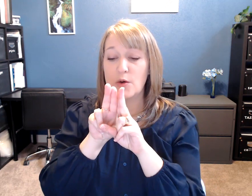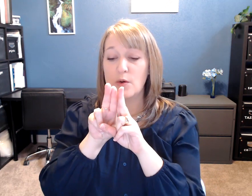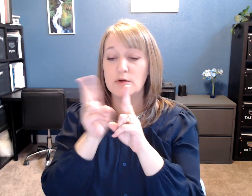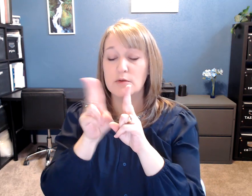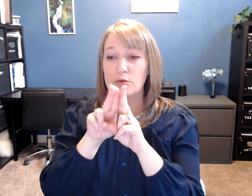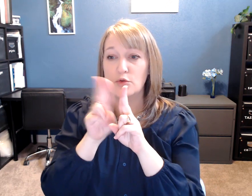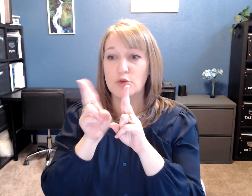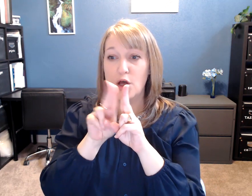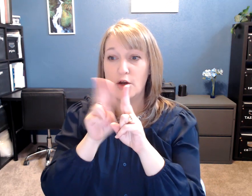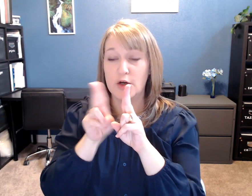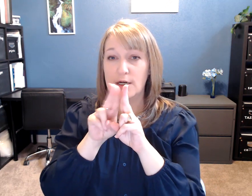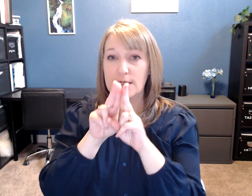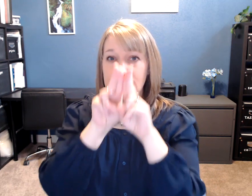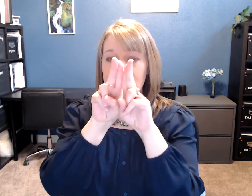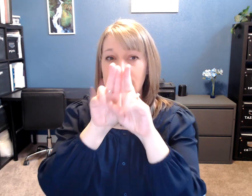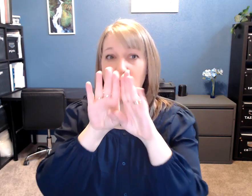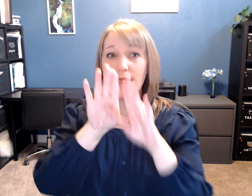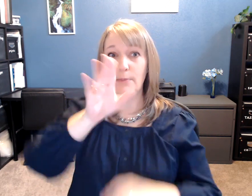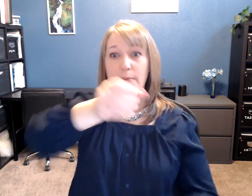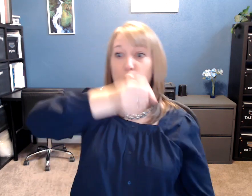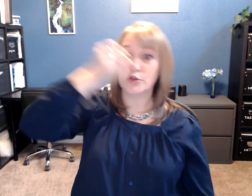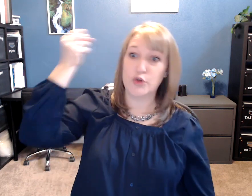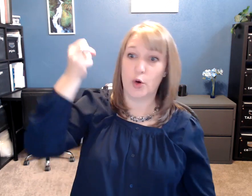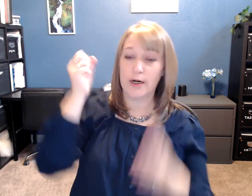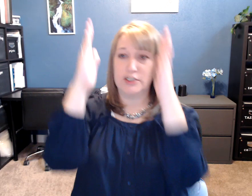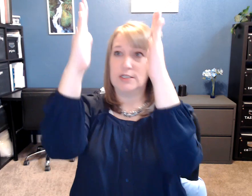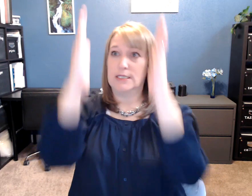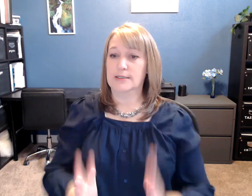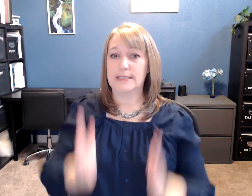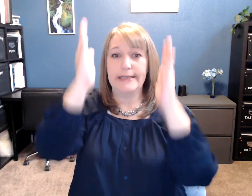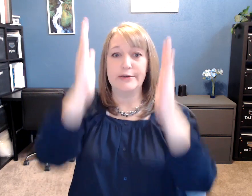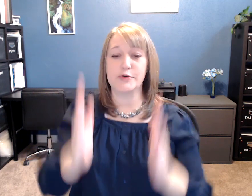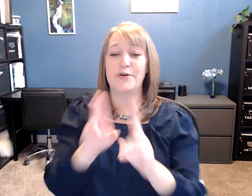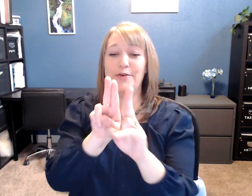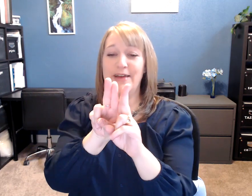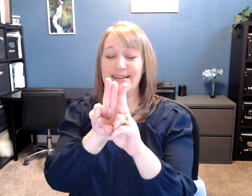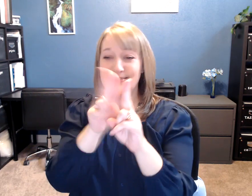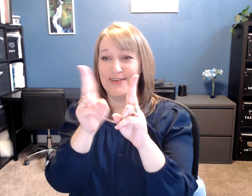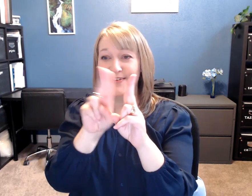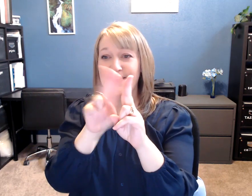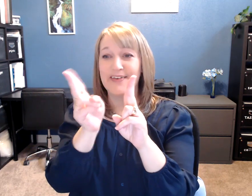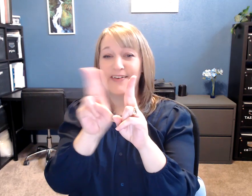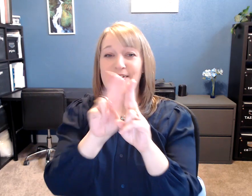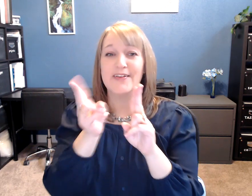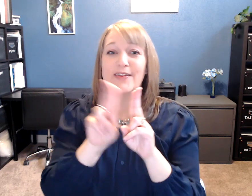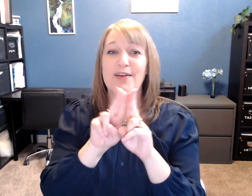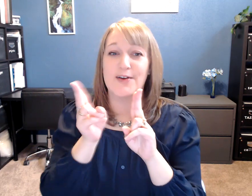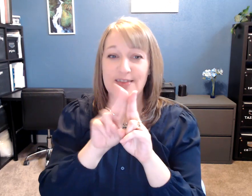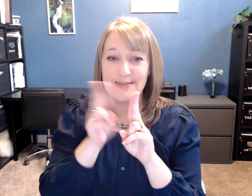also locker because it's like not like a big old door. It's just a little skinny door, right? So locker this